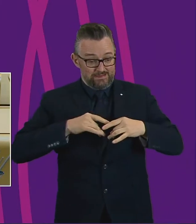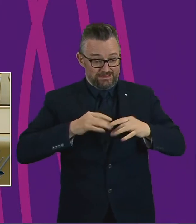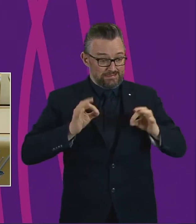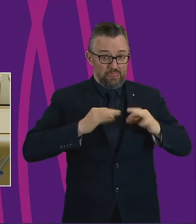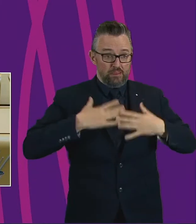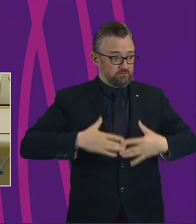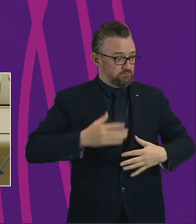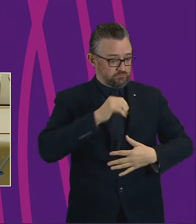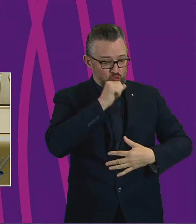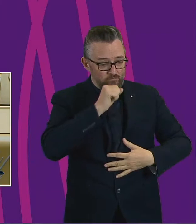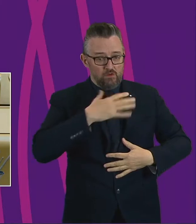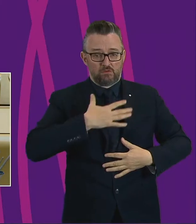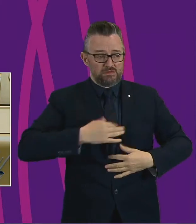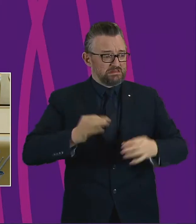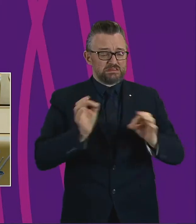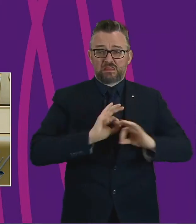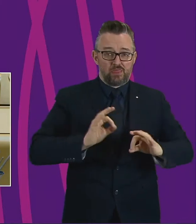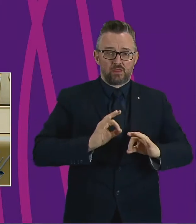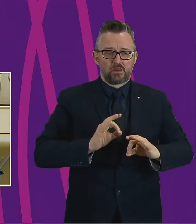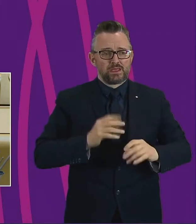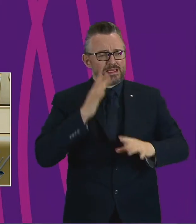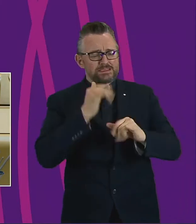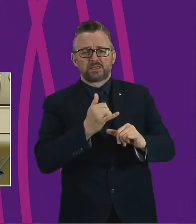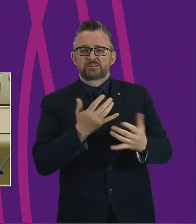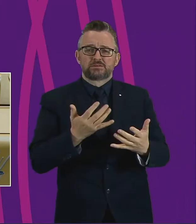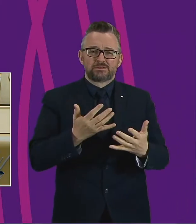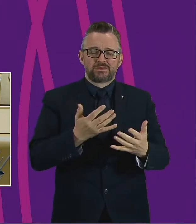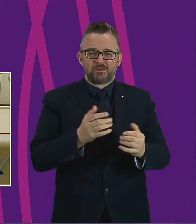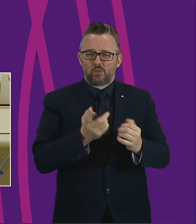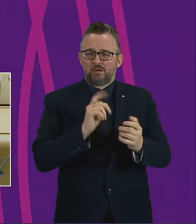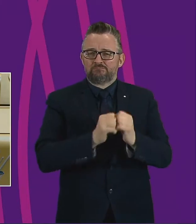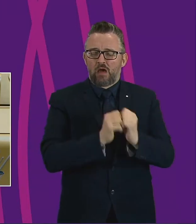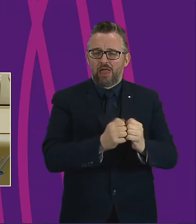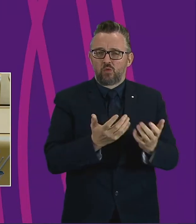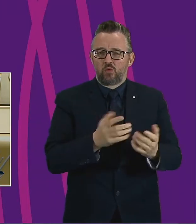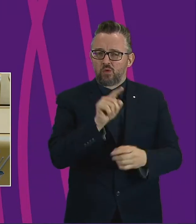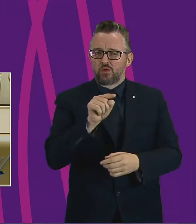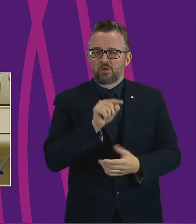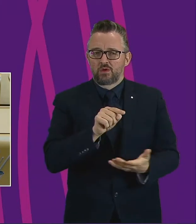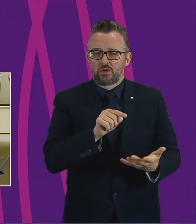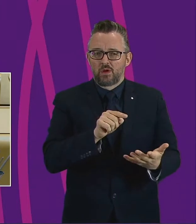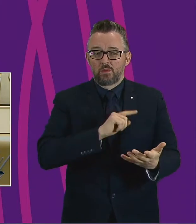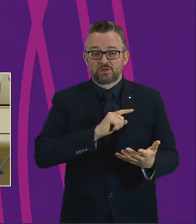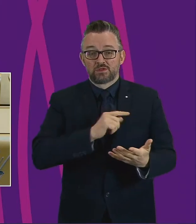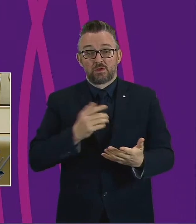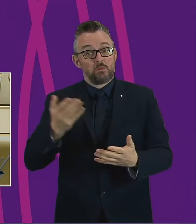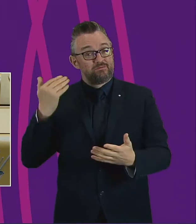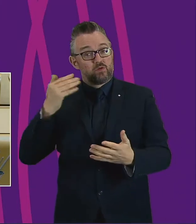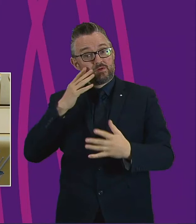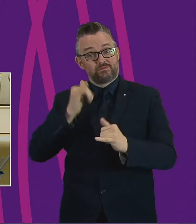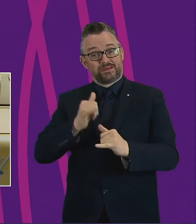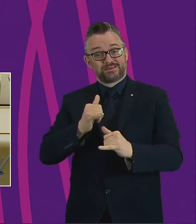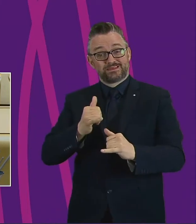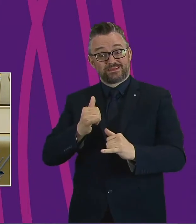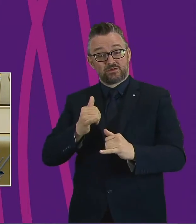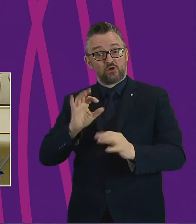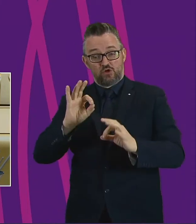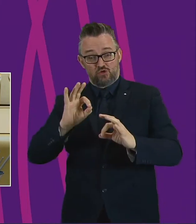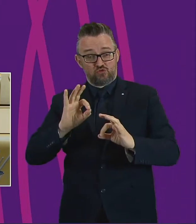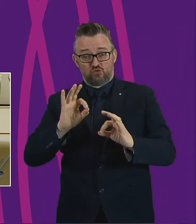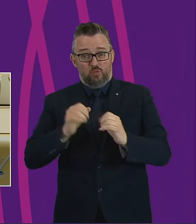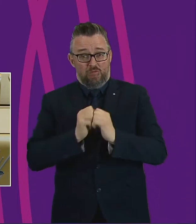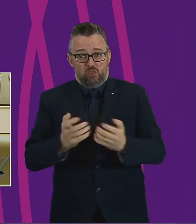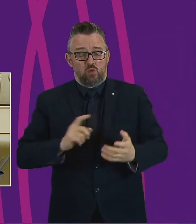the early part of this pandemic, of course, the advice was that there was no value to testing at all in